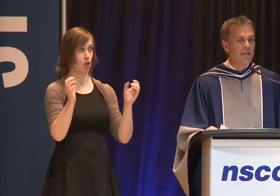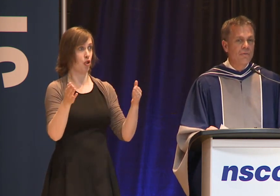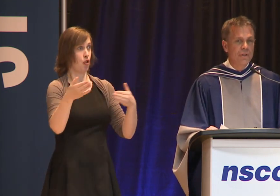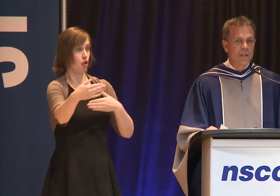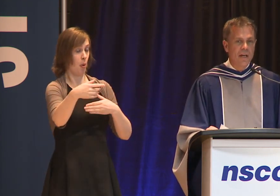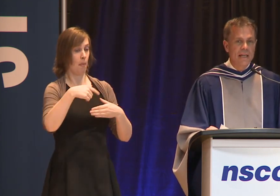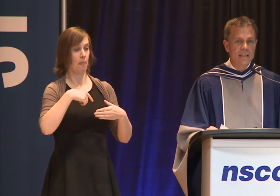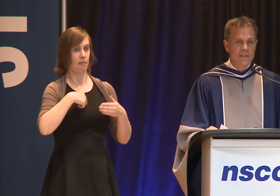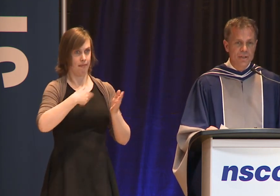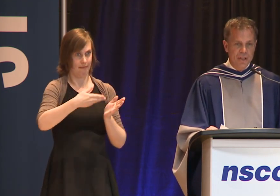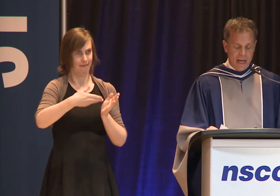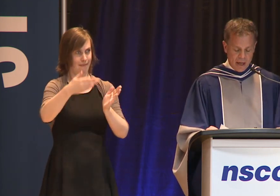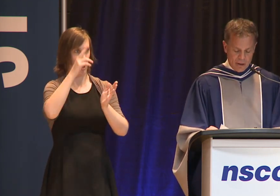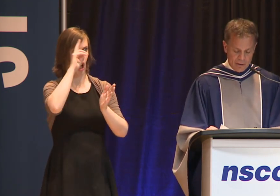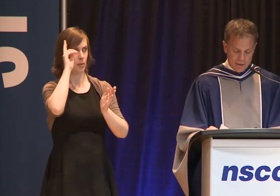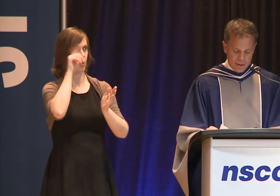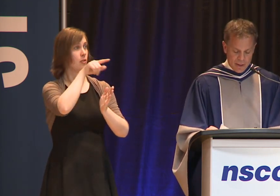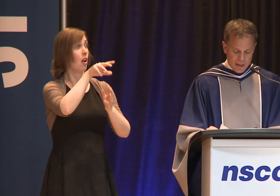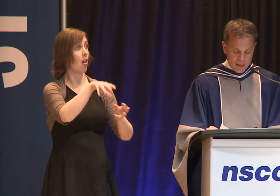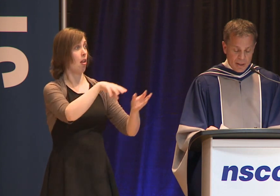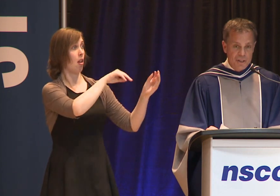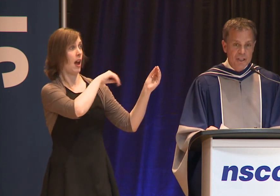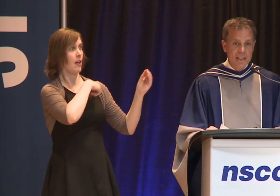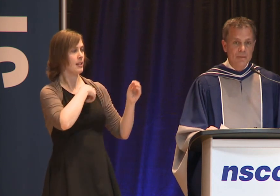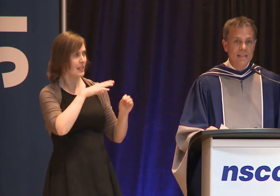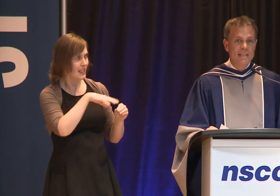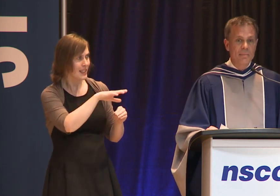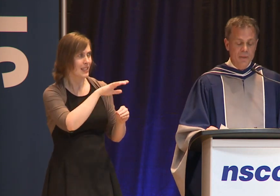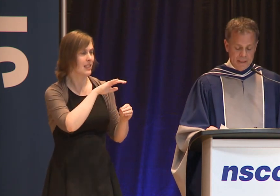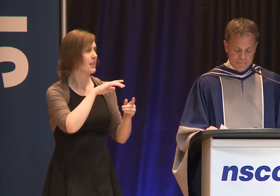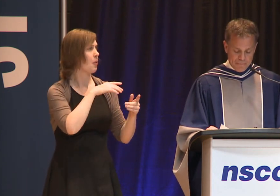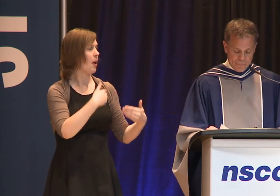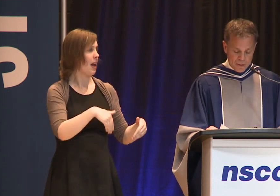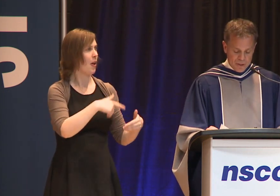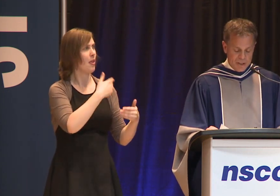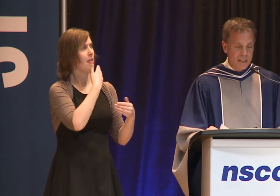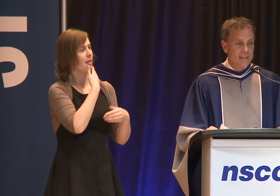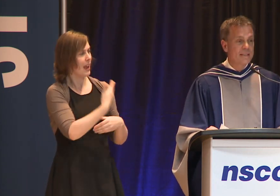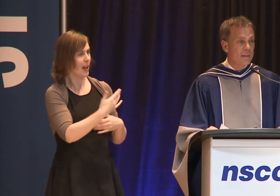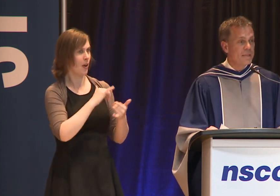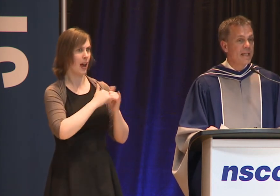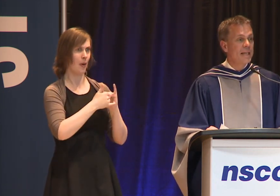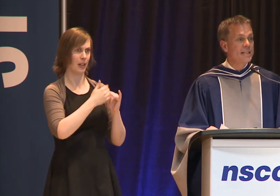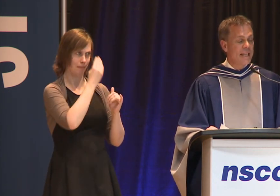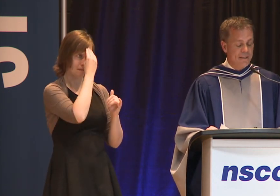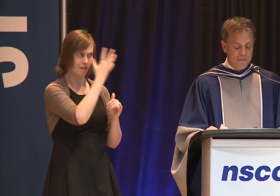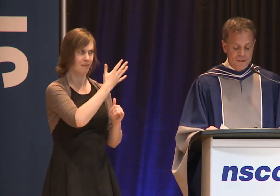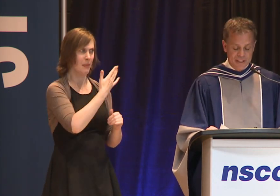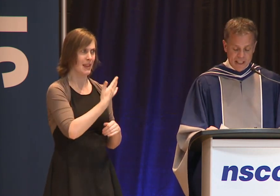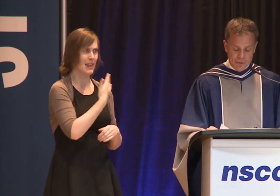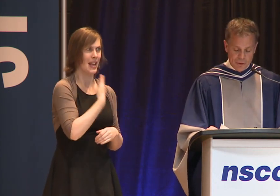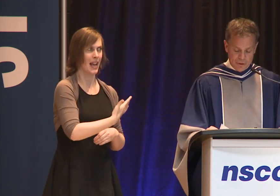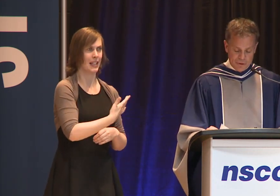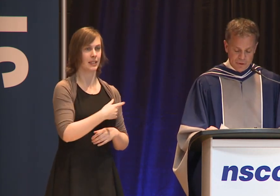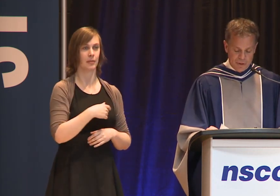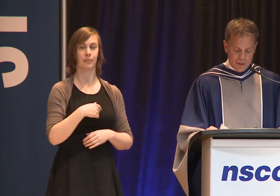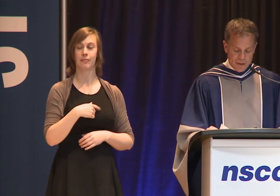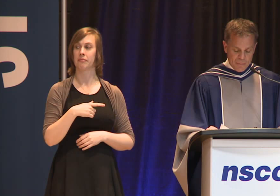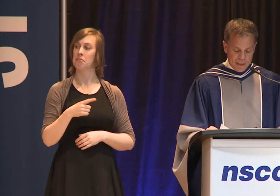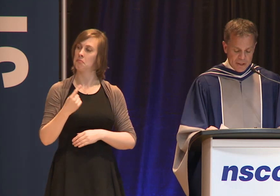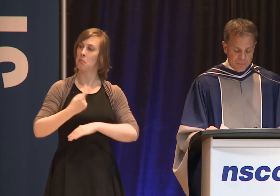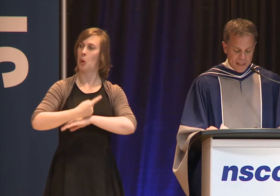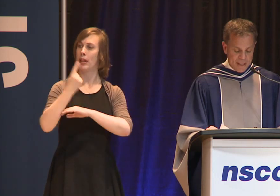do to repay you for your kindness and your care?" And she said to me simply, She said, someday take a first aid